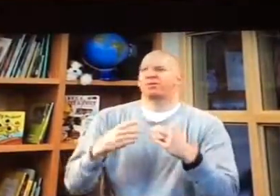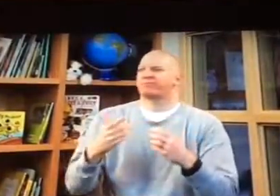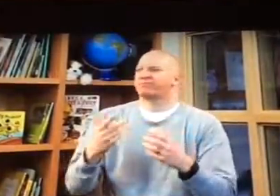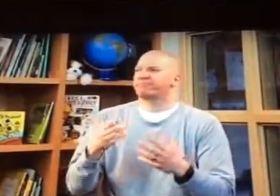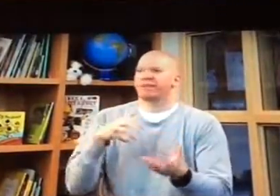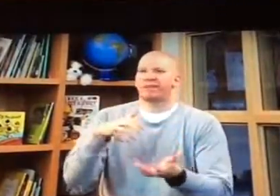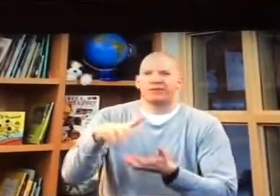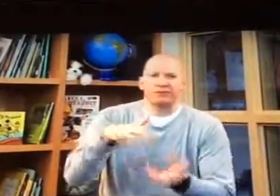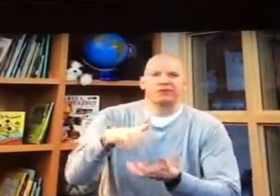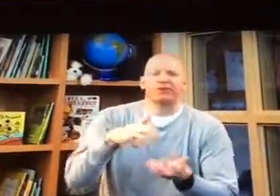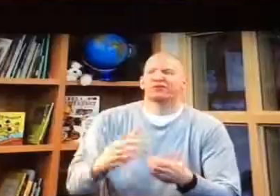that I